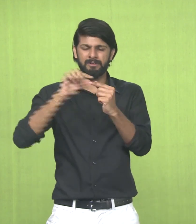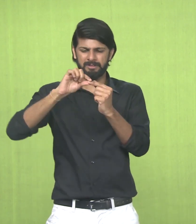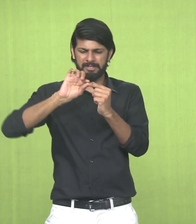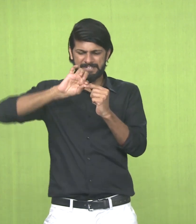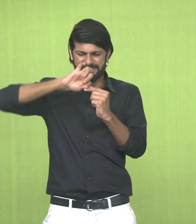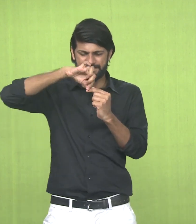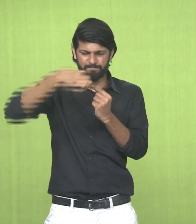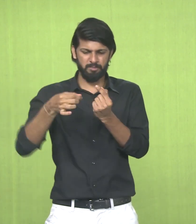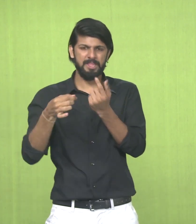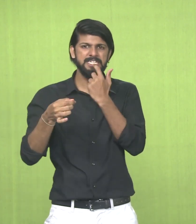husk